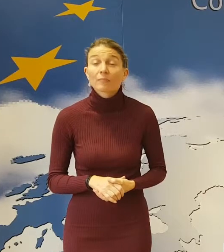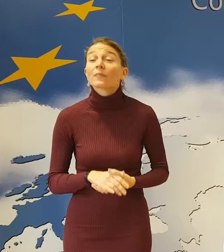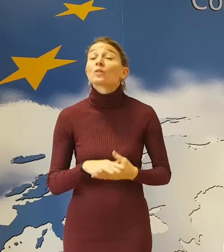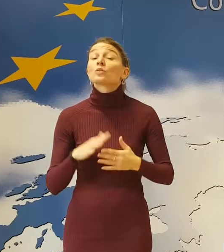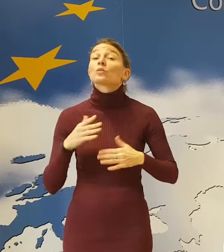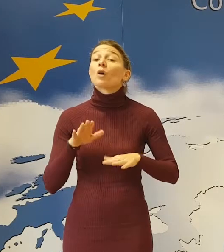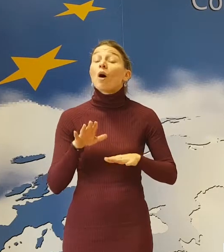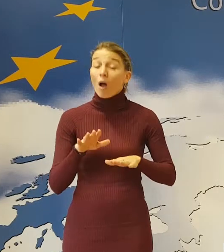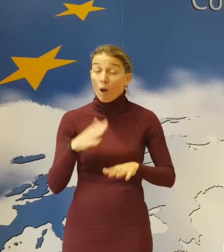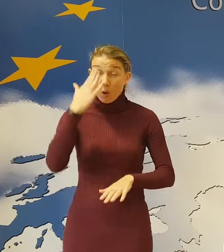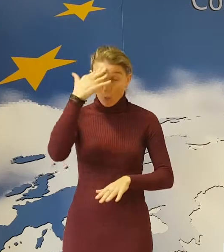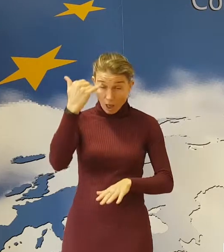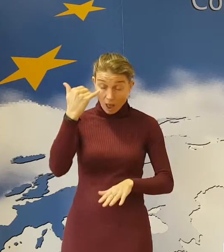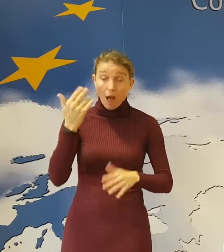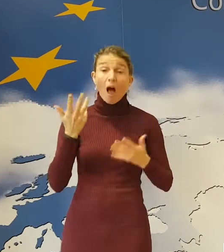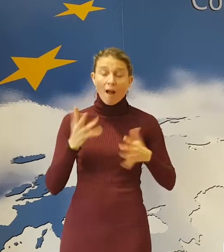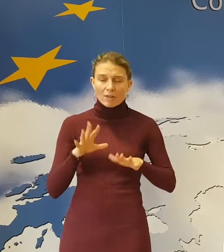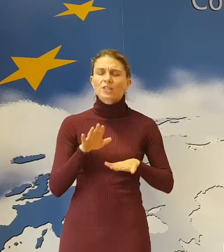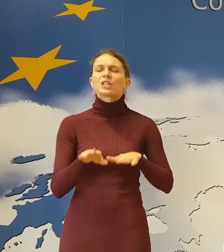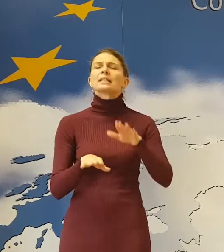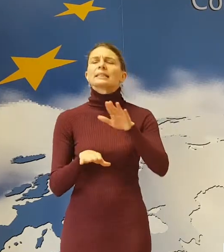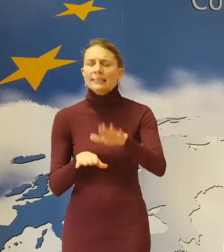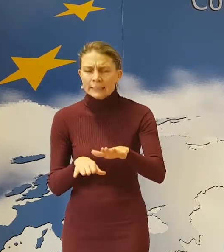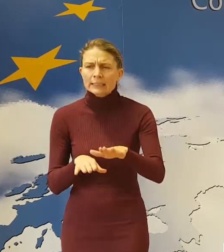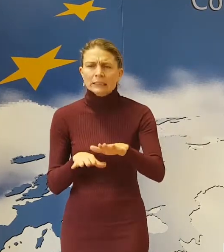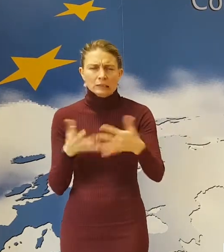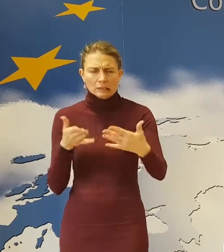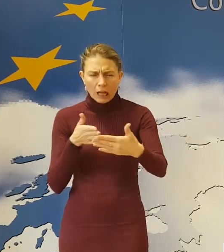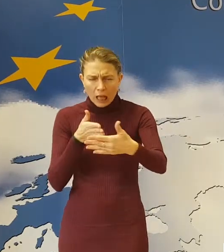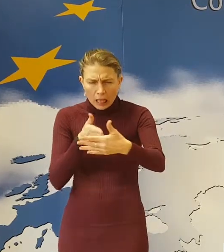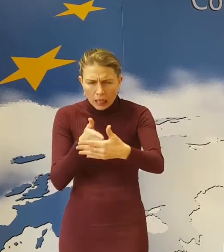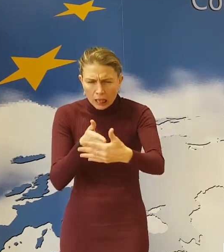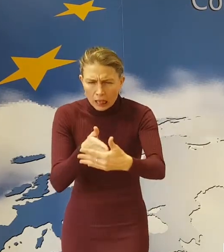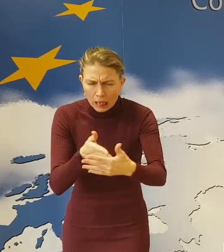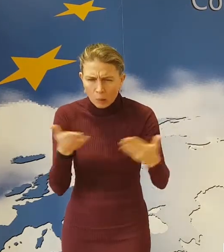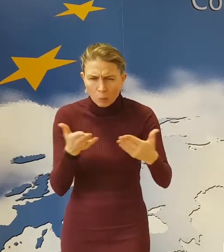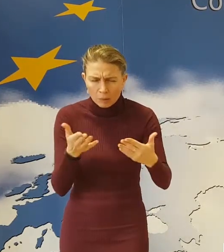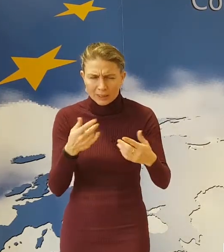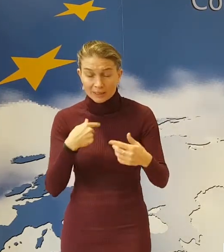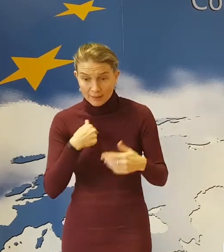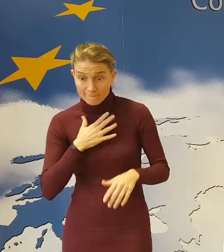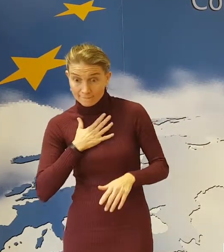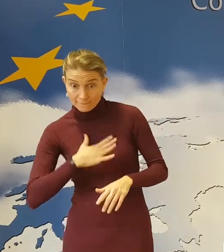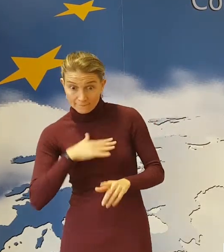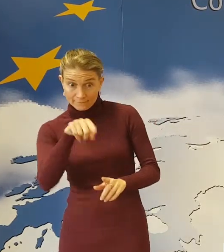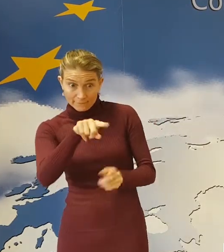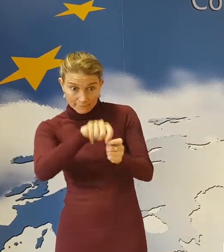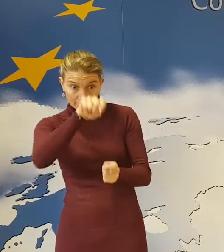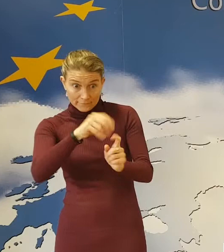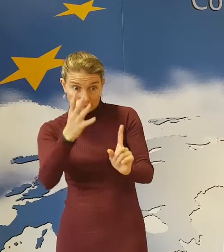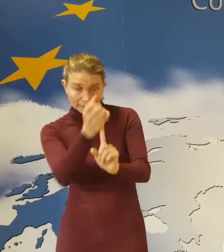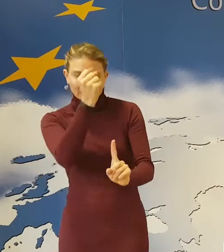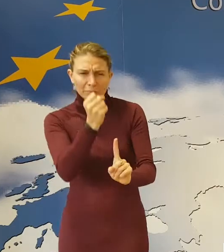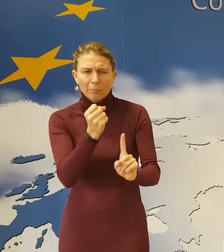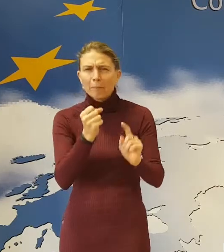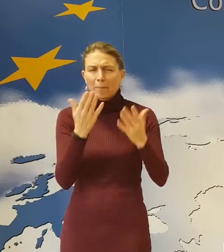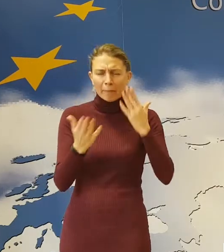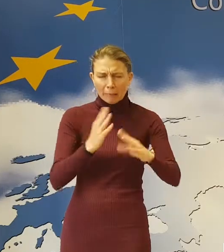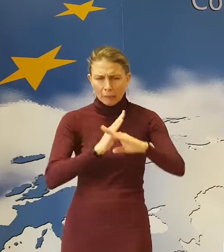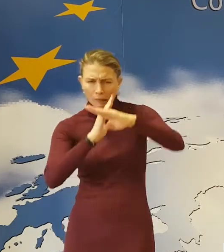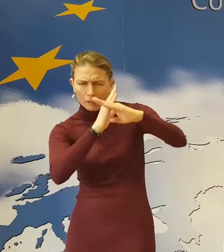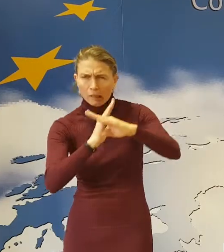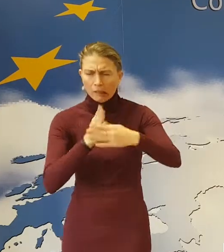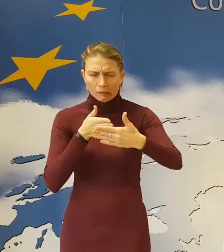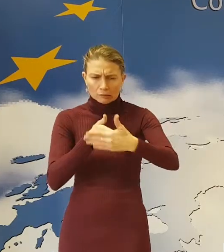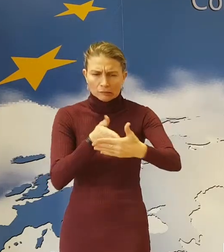The next step are constraints, or things you need to think about what might constrain your test development. That